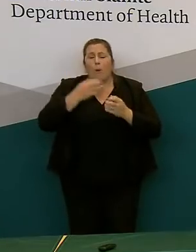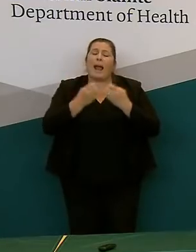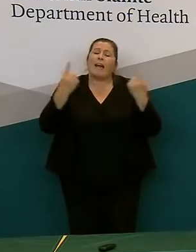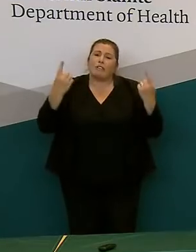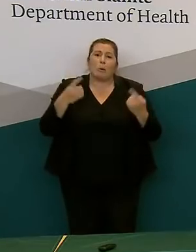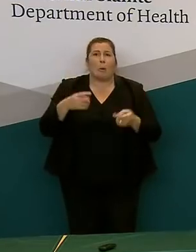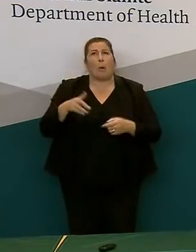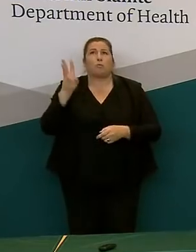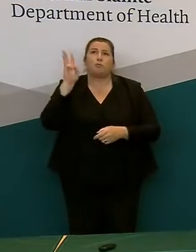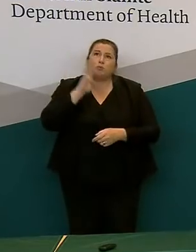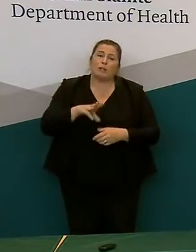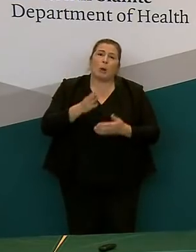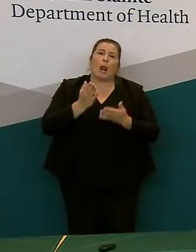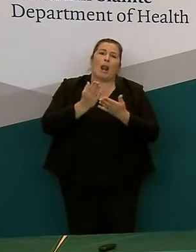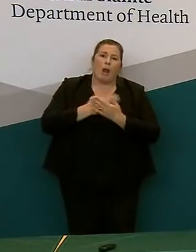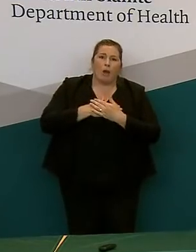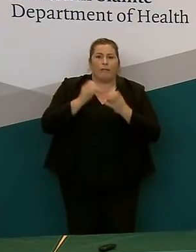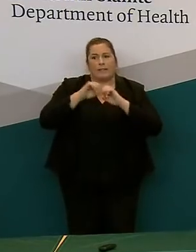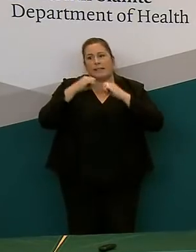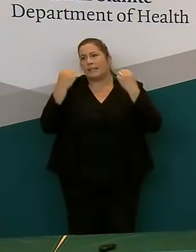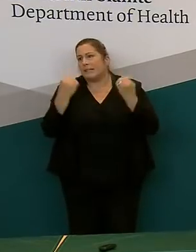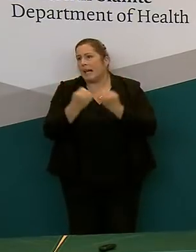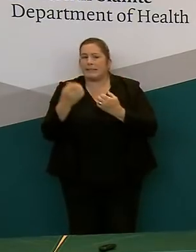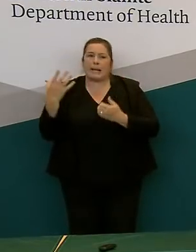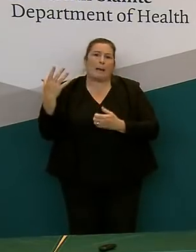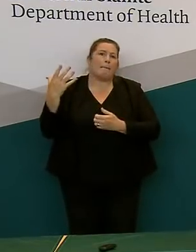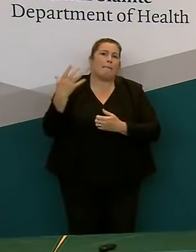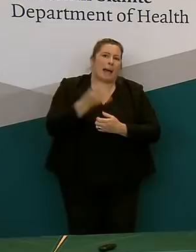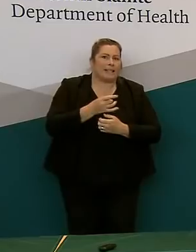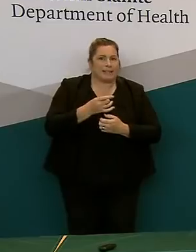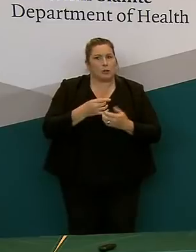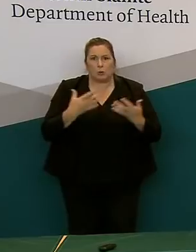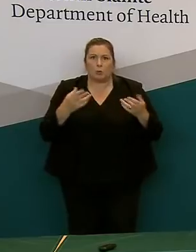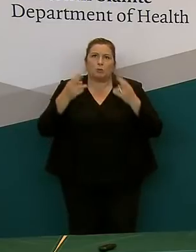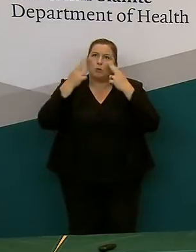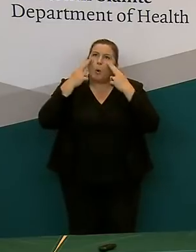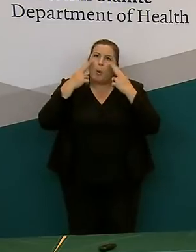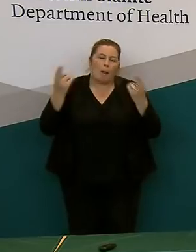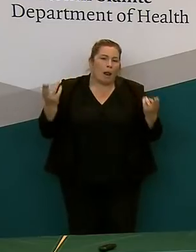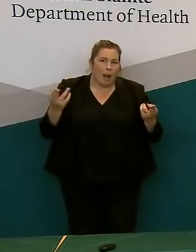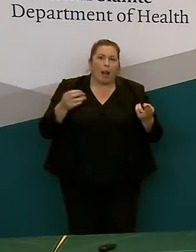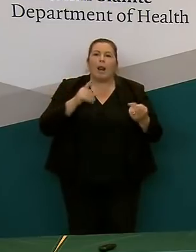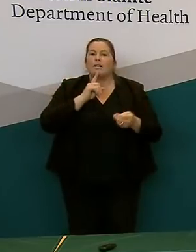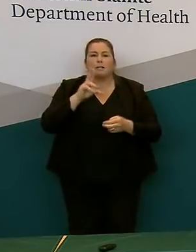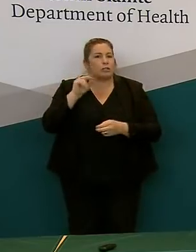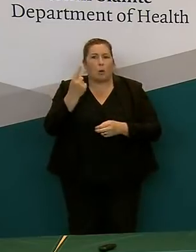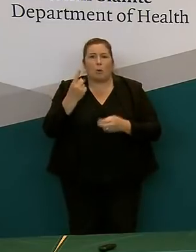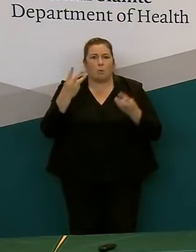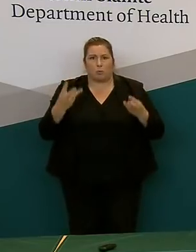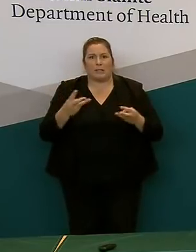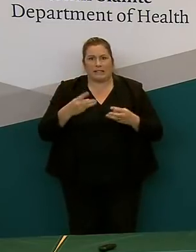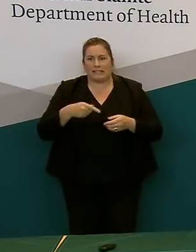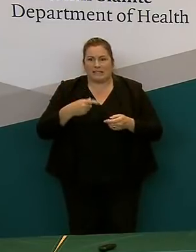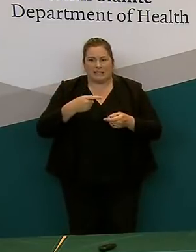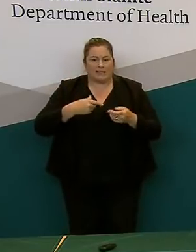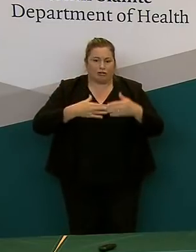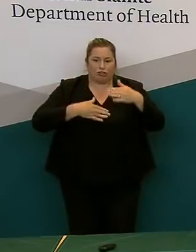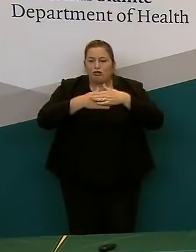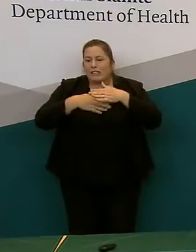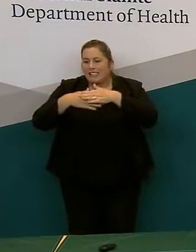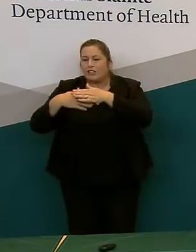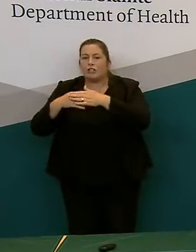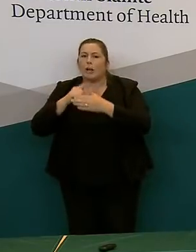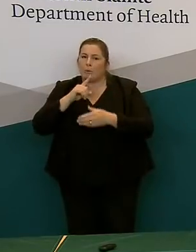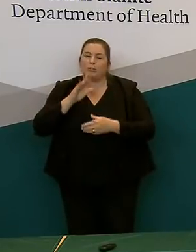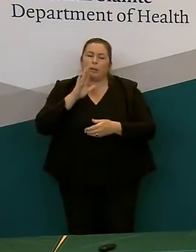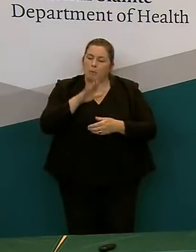Everybody wants society in its entirety to return to normal. Nobody wants us to be in this position. But a balance has to